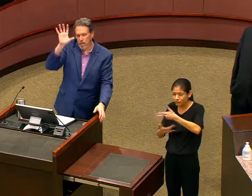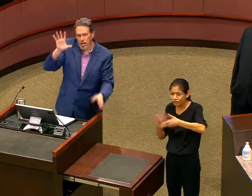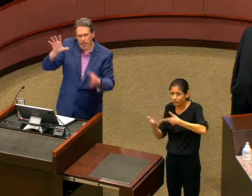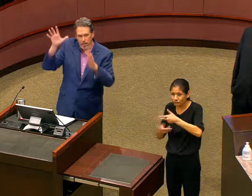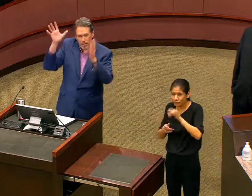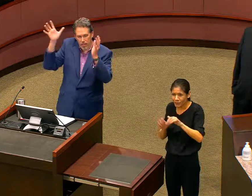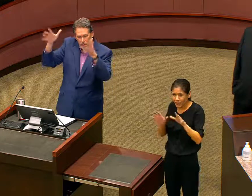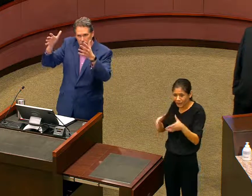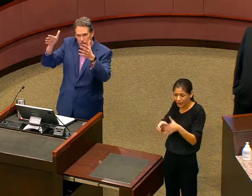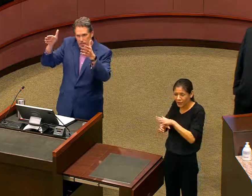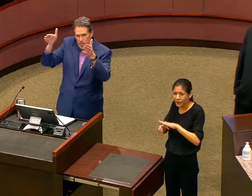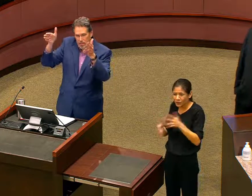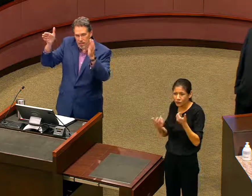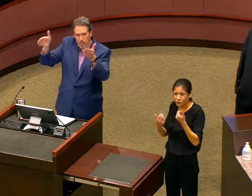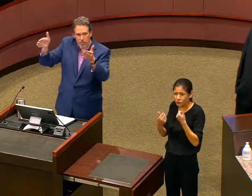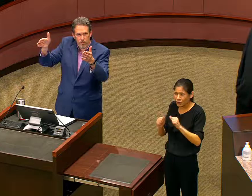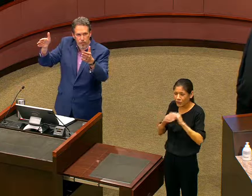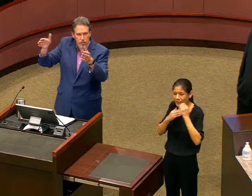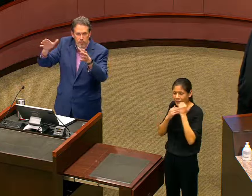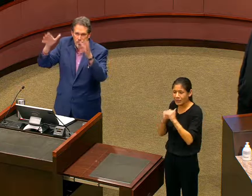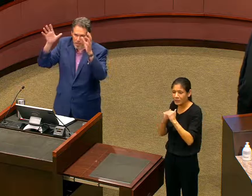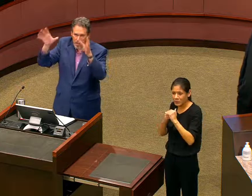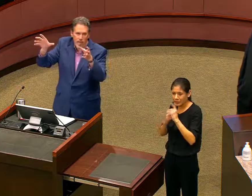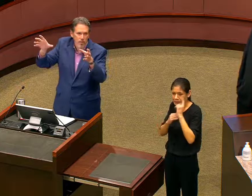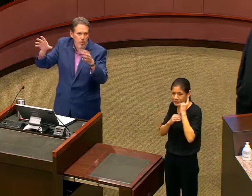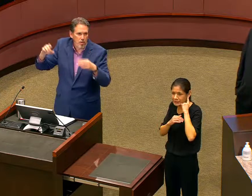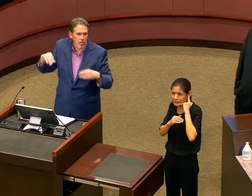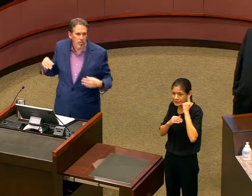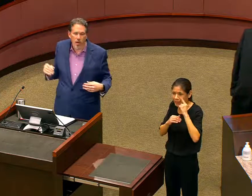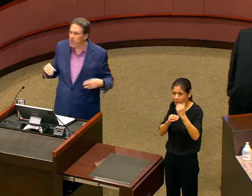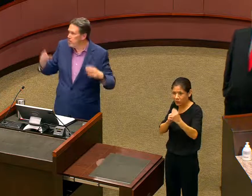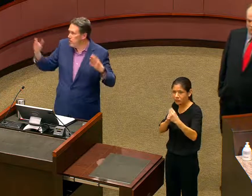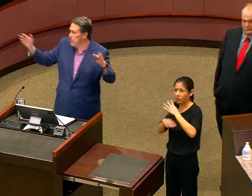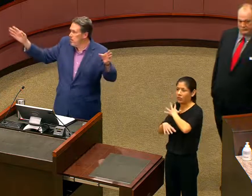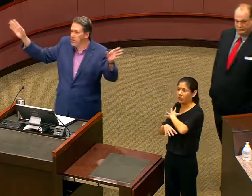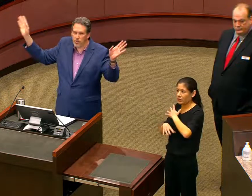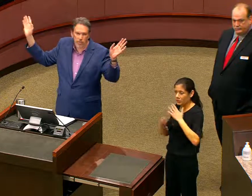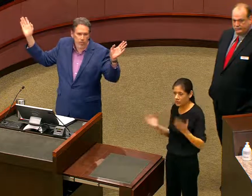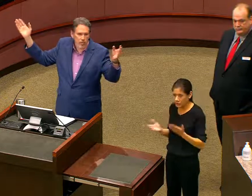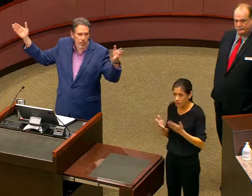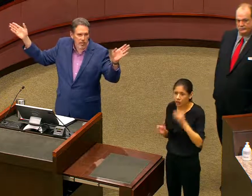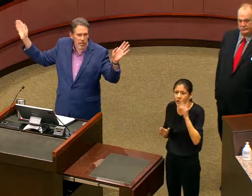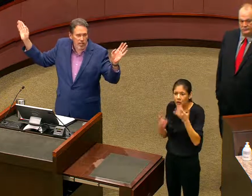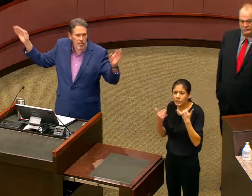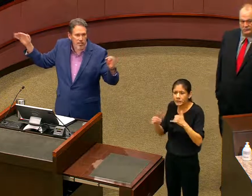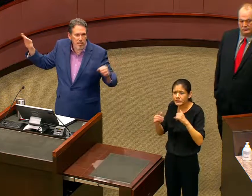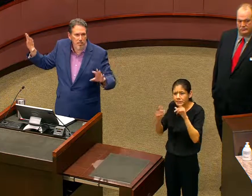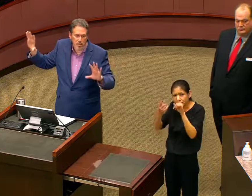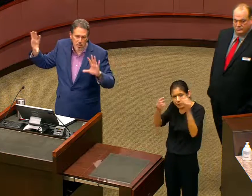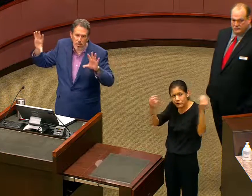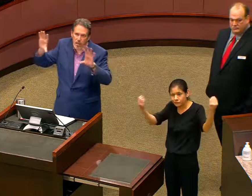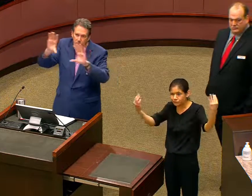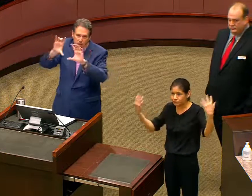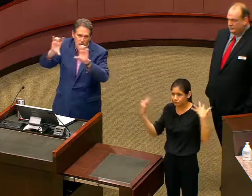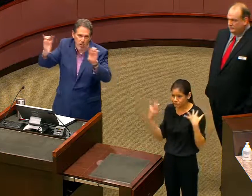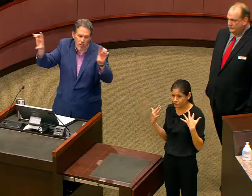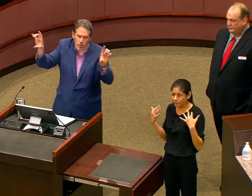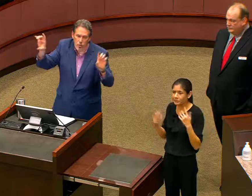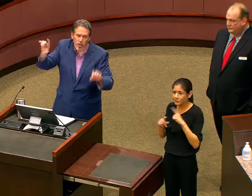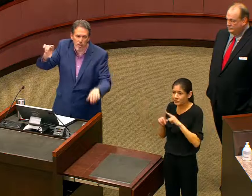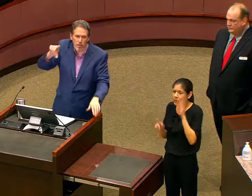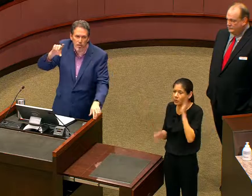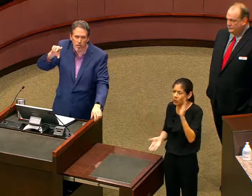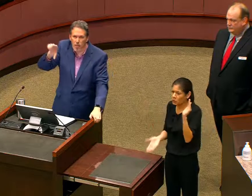trying to limit sound infusion in that area as much as possible. It'll still filter around the sides to some, but it's going to knock down